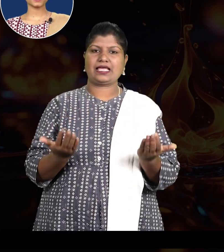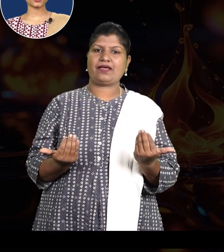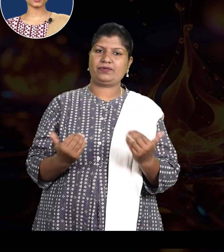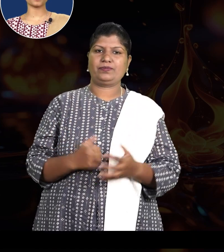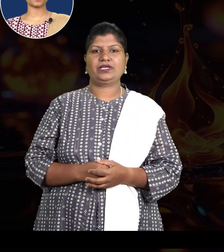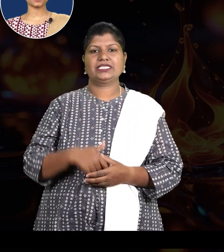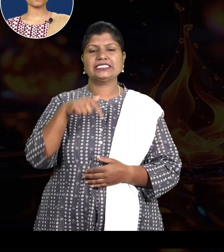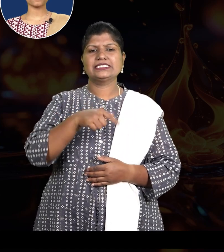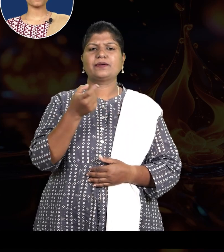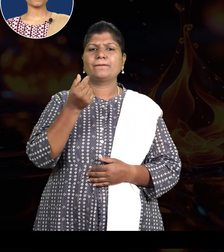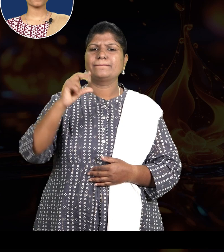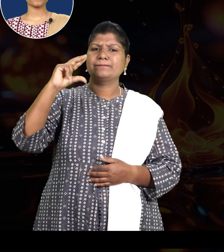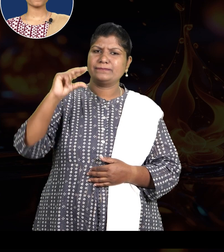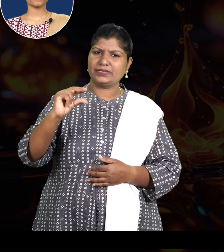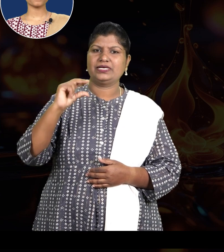It is cheap.